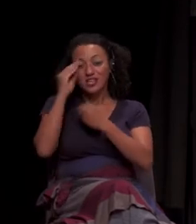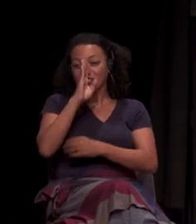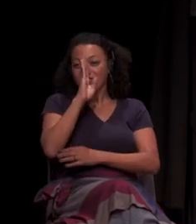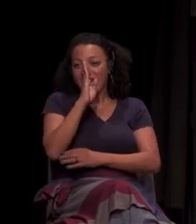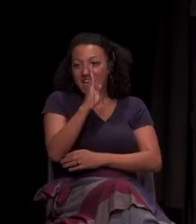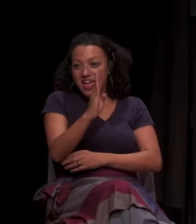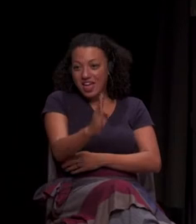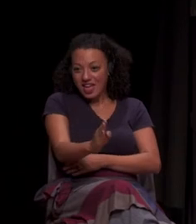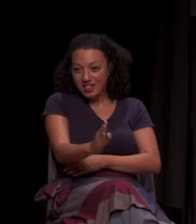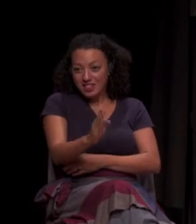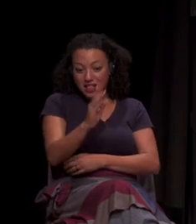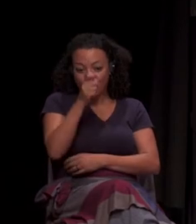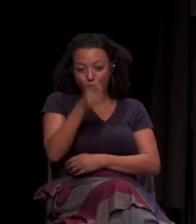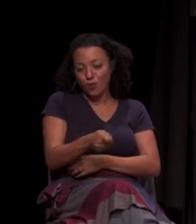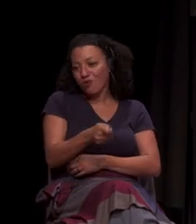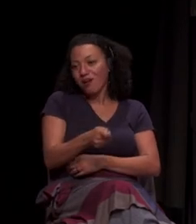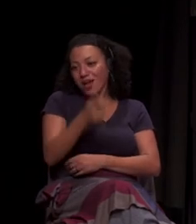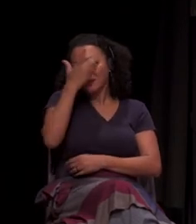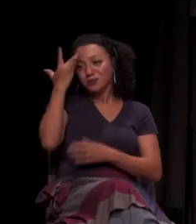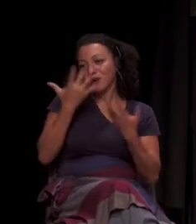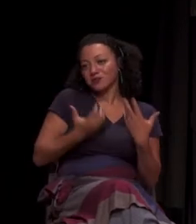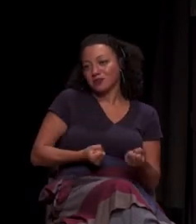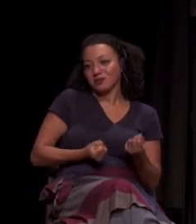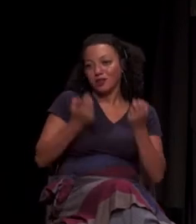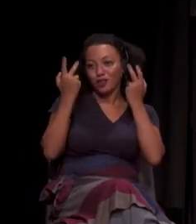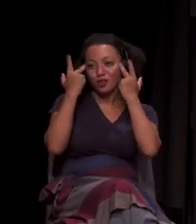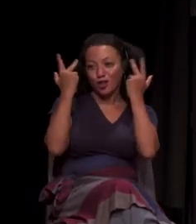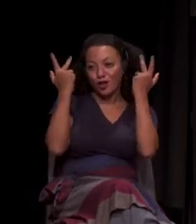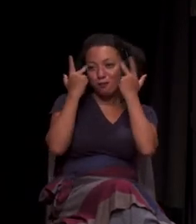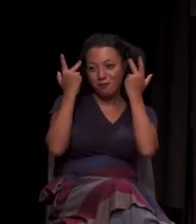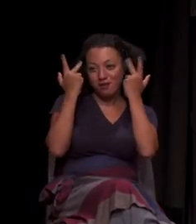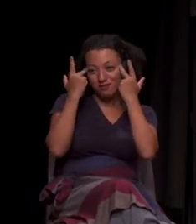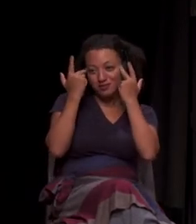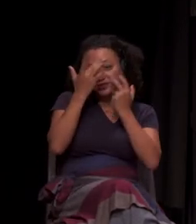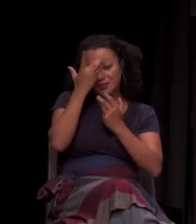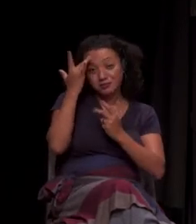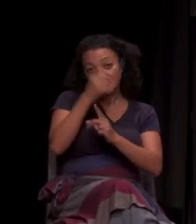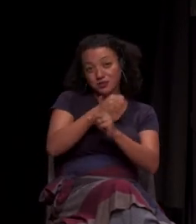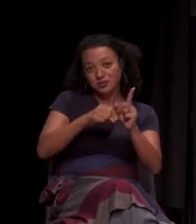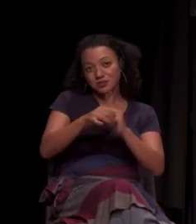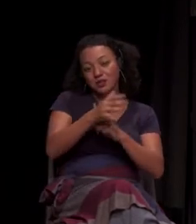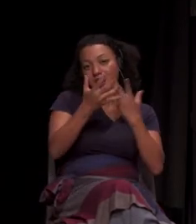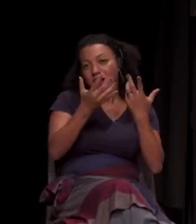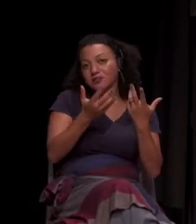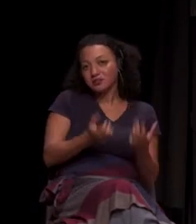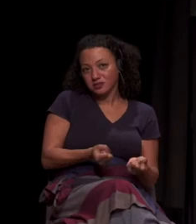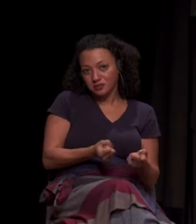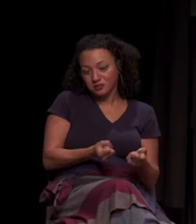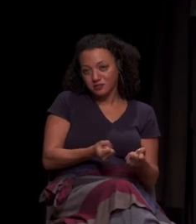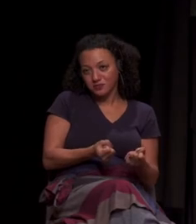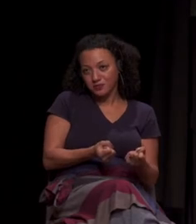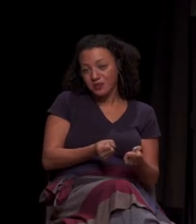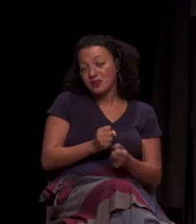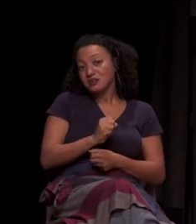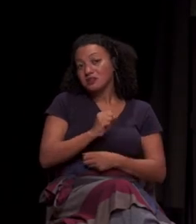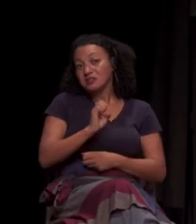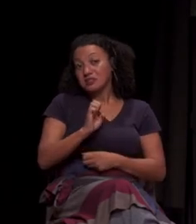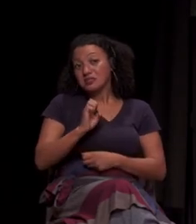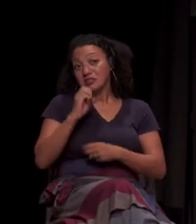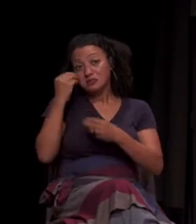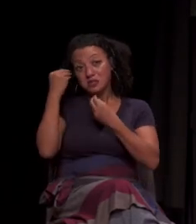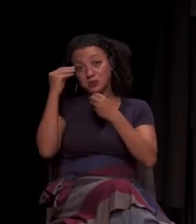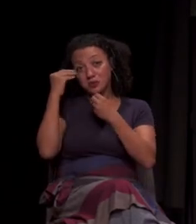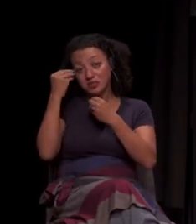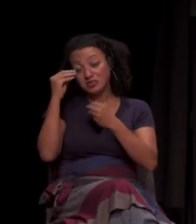the heteronormative is potentially problematized, but then it also depends on the space